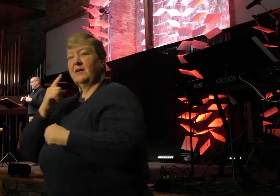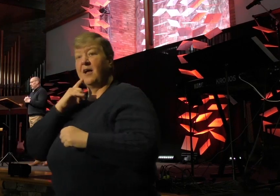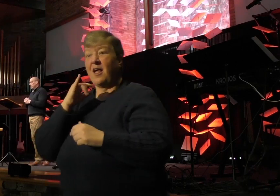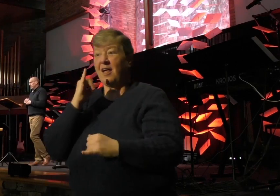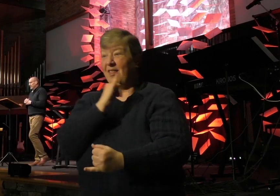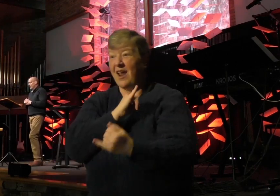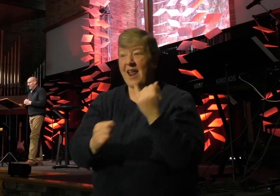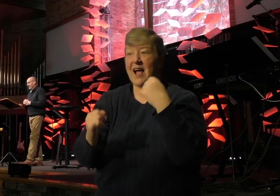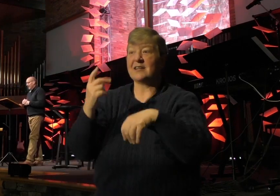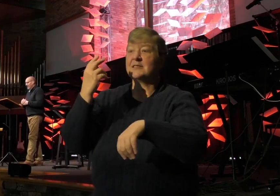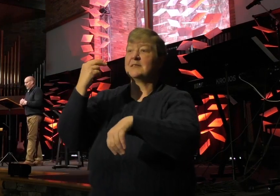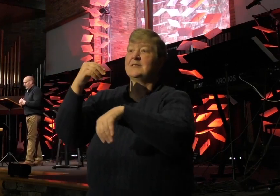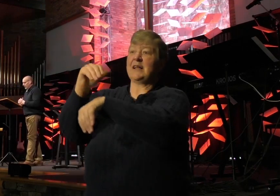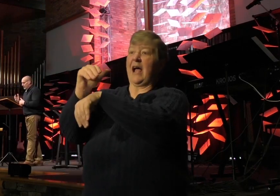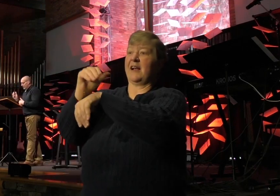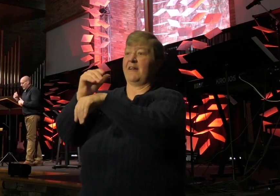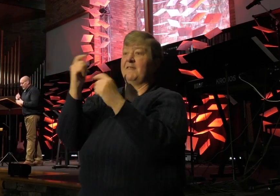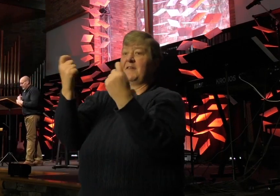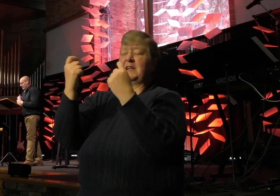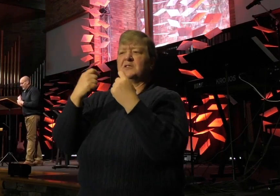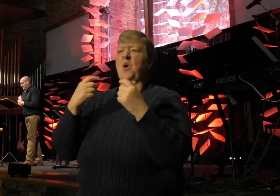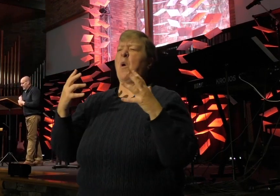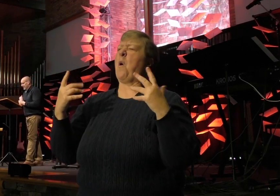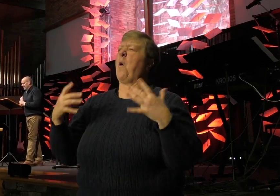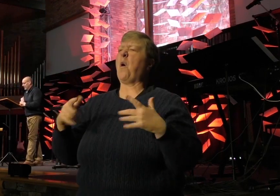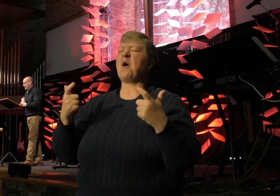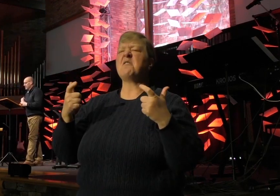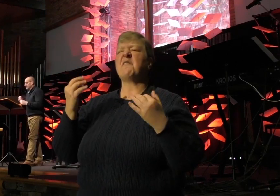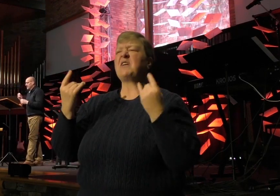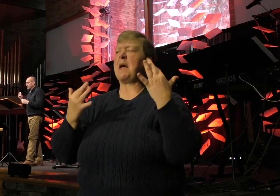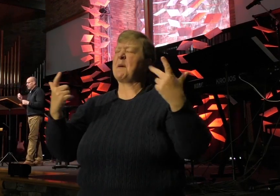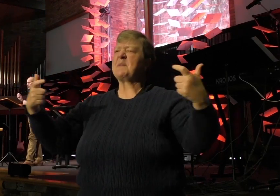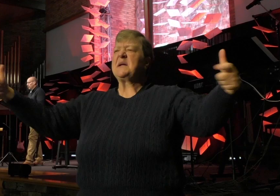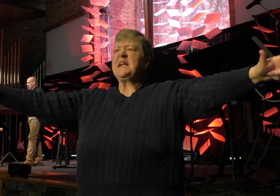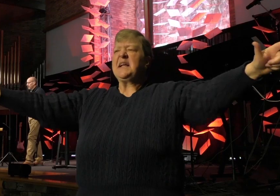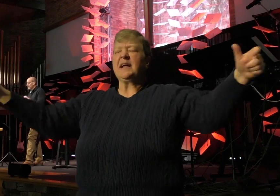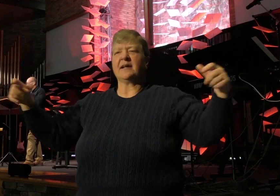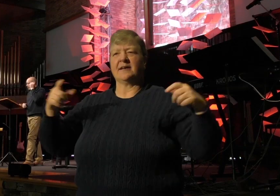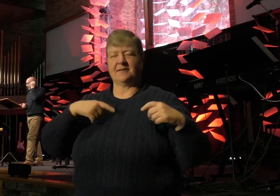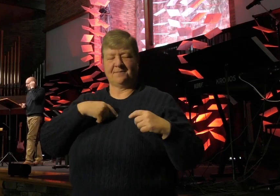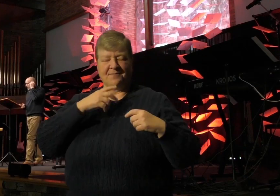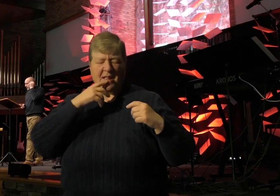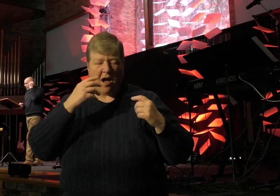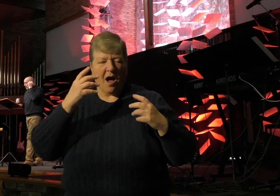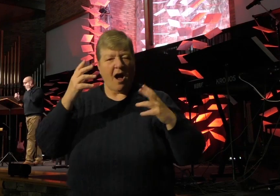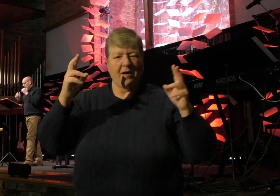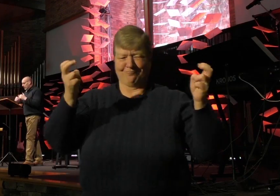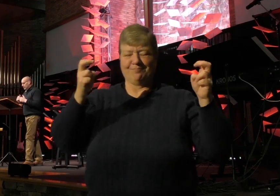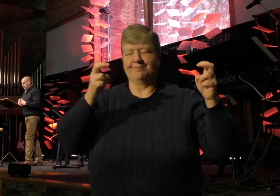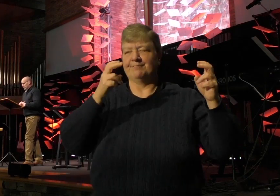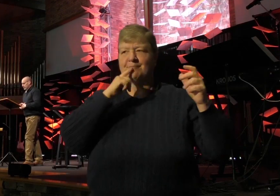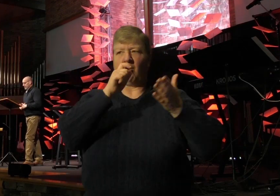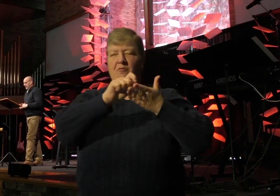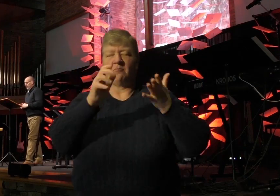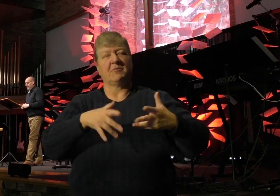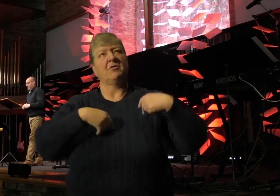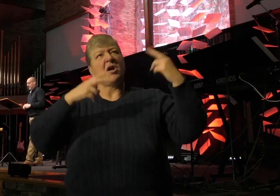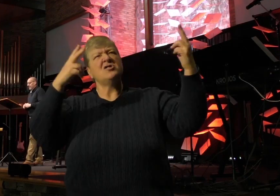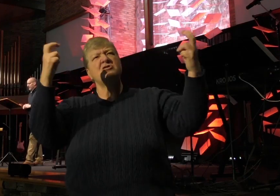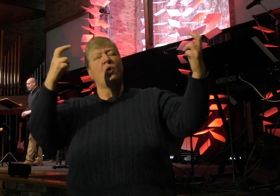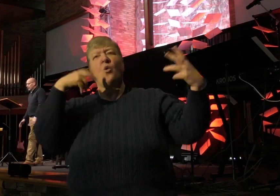flame even bigger. And William Barclay said this, the candelabras set such a blaze of light throughout